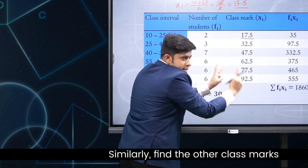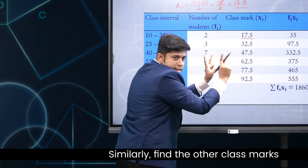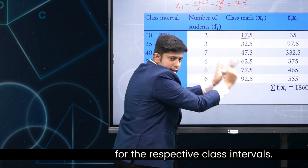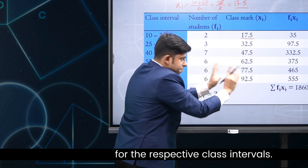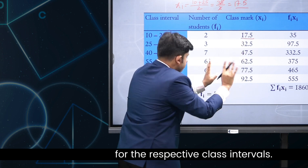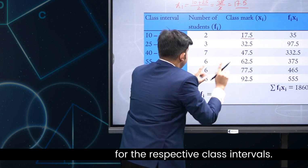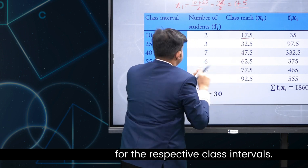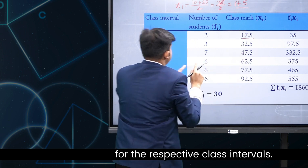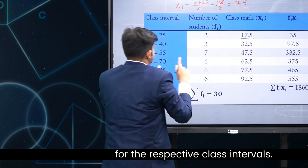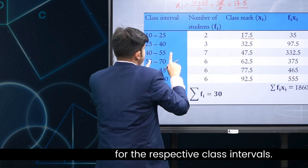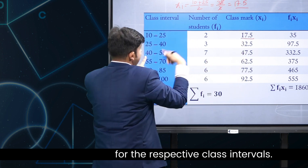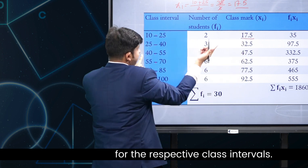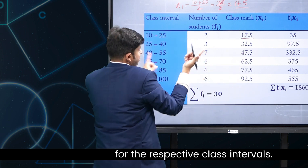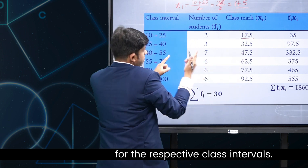class intervals.